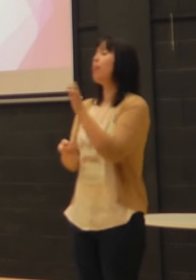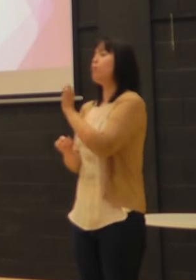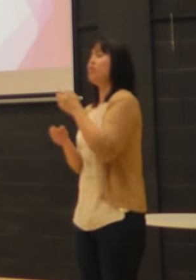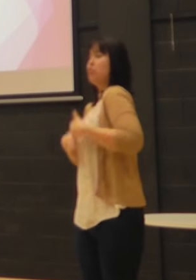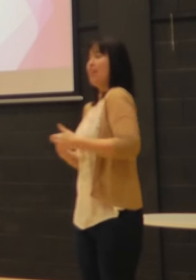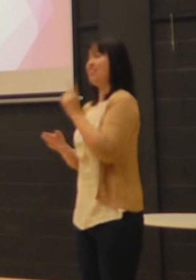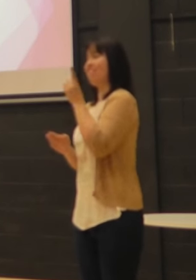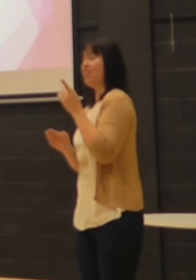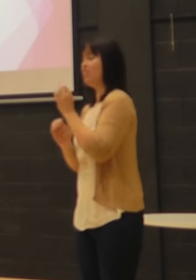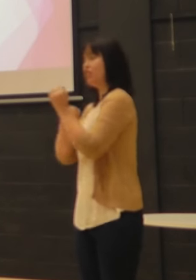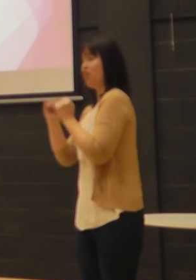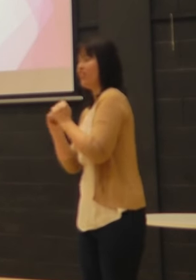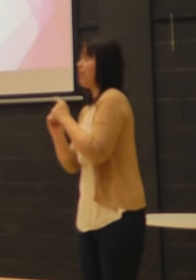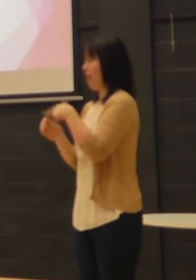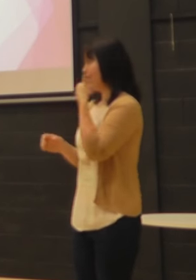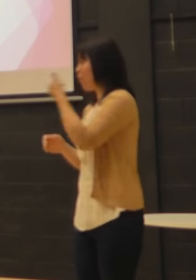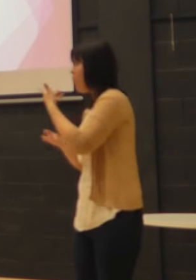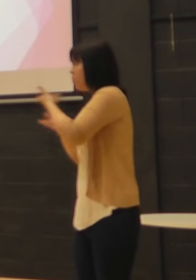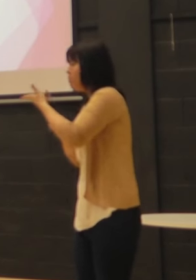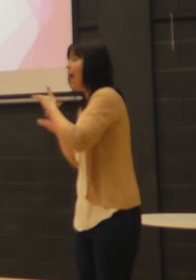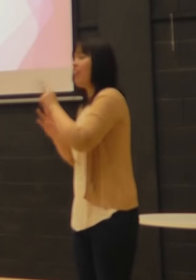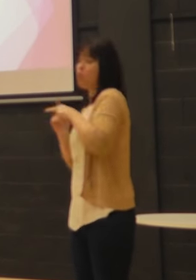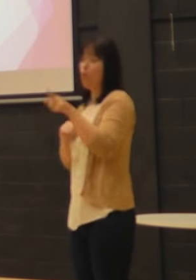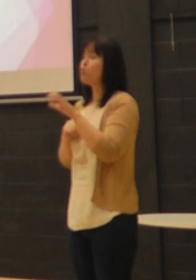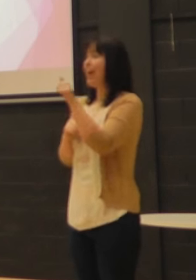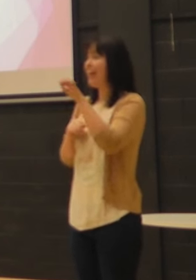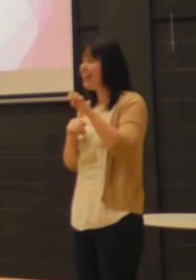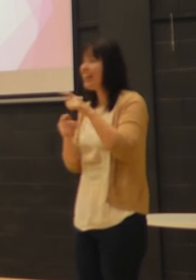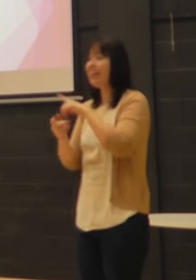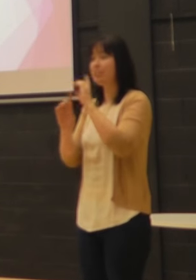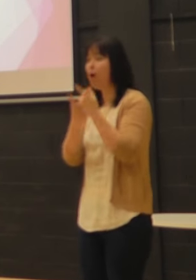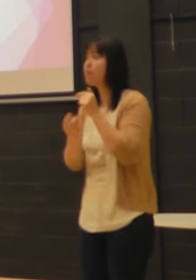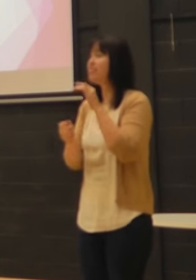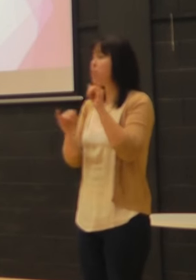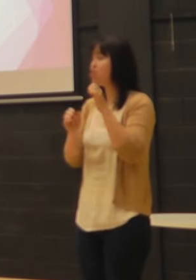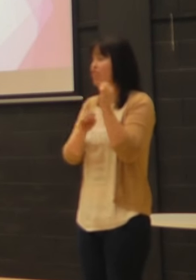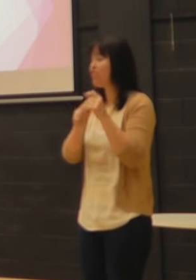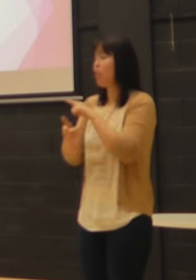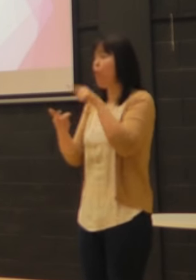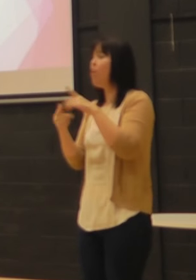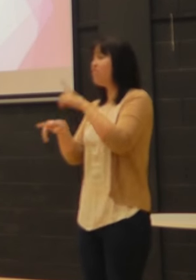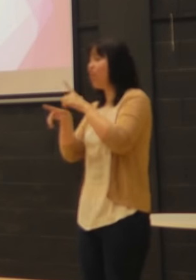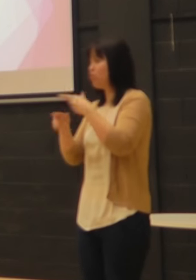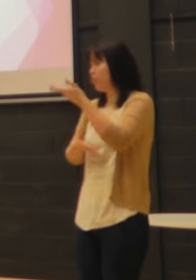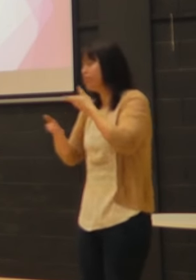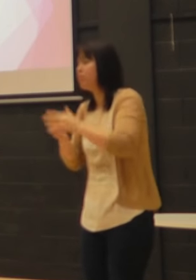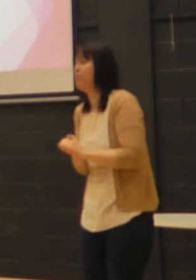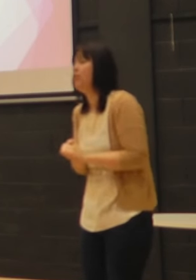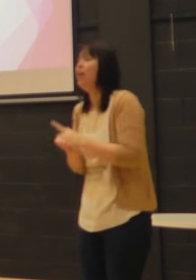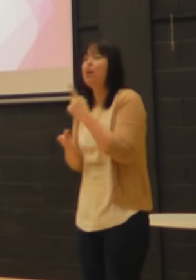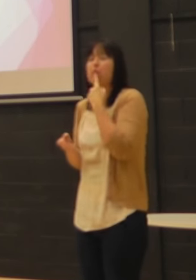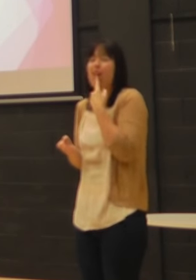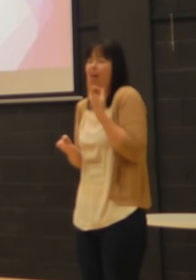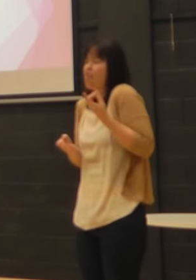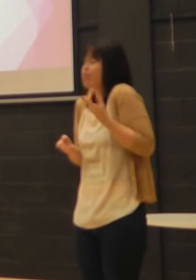Service gives a backup service, and you can go to casualty or your doctor if you run into trouble. And it is exceptionally rare